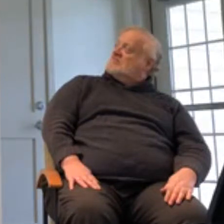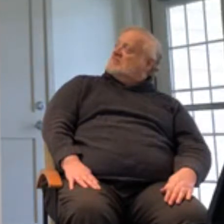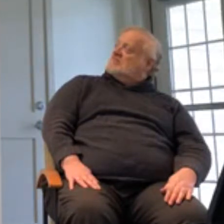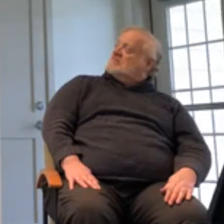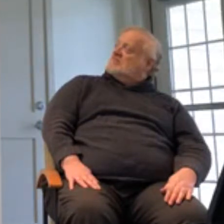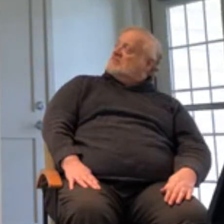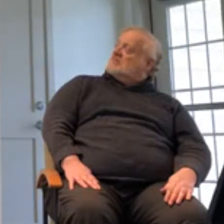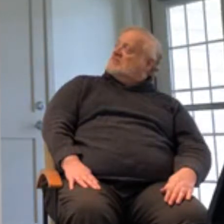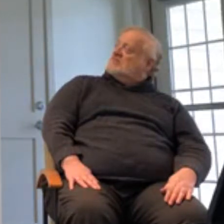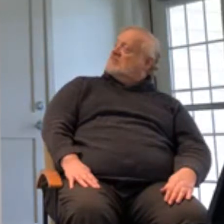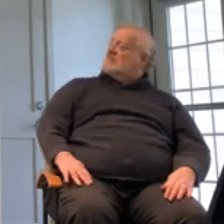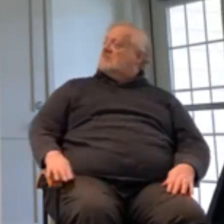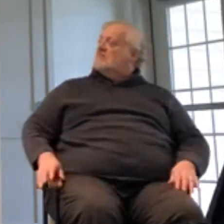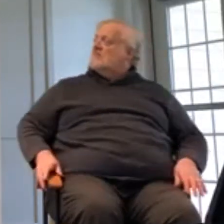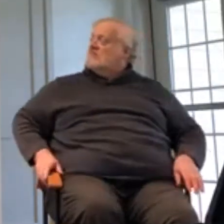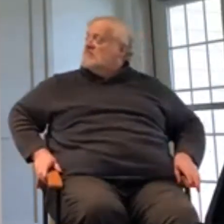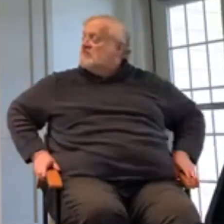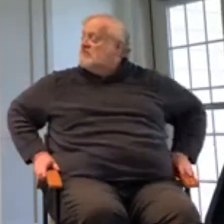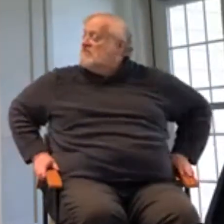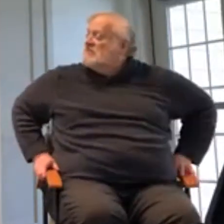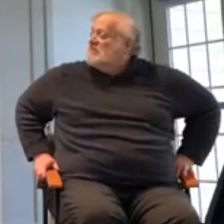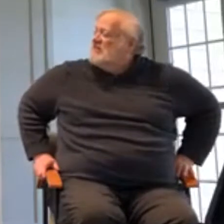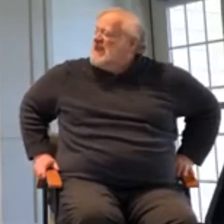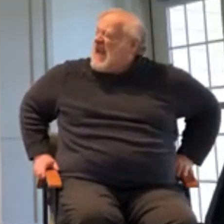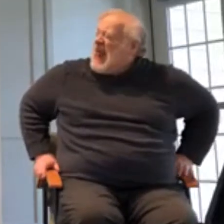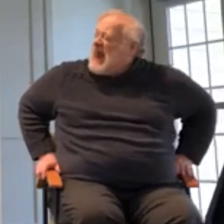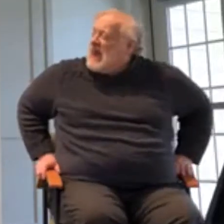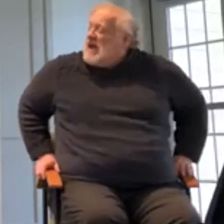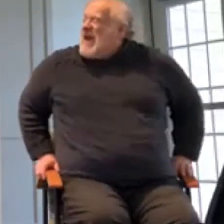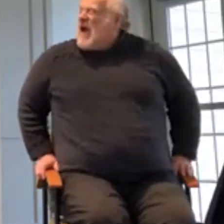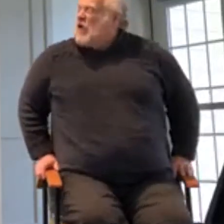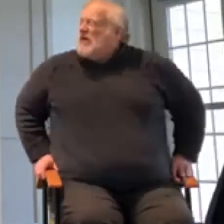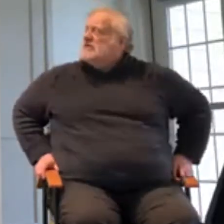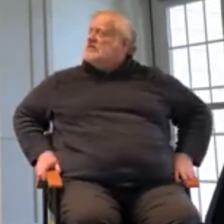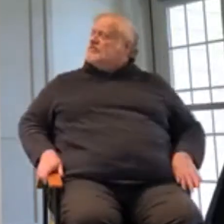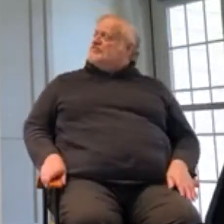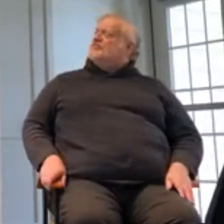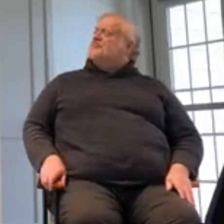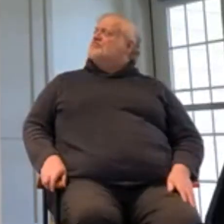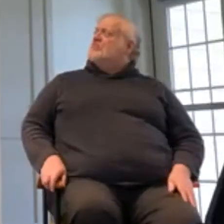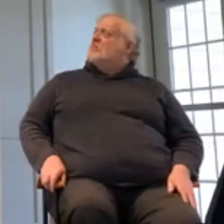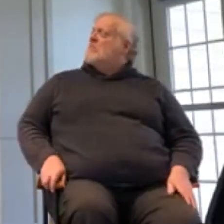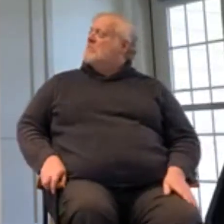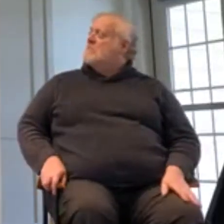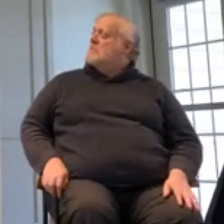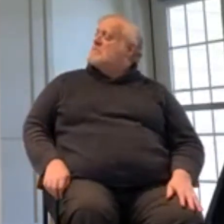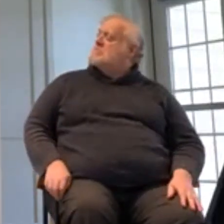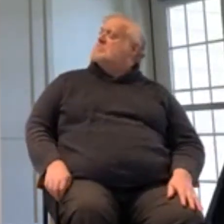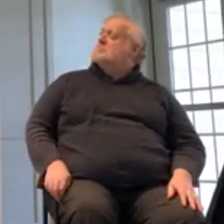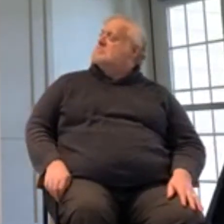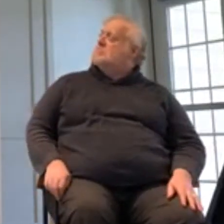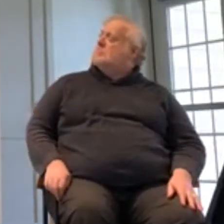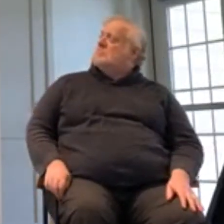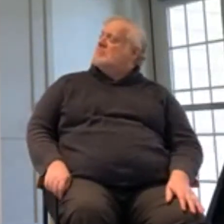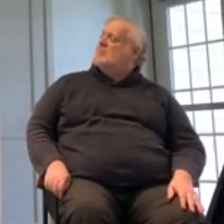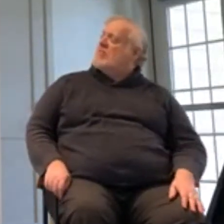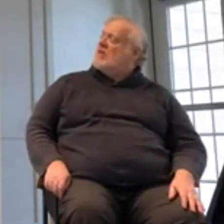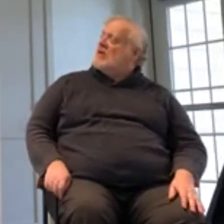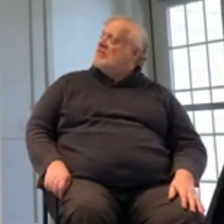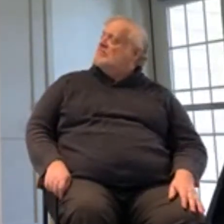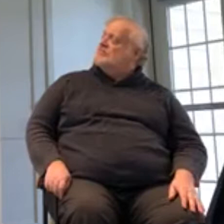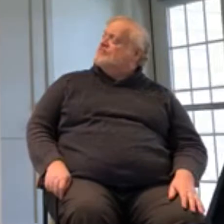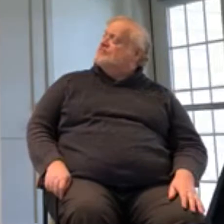Because he is our shepherd, he finds us and supplies us the things that we